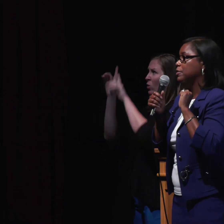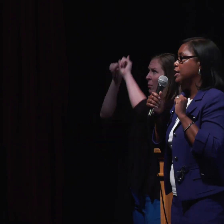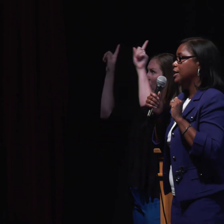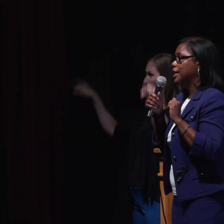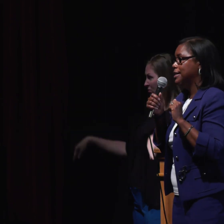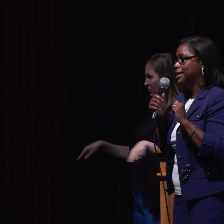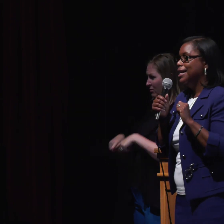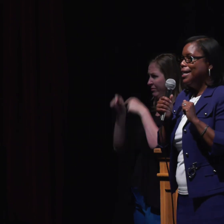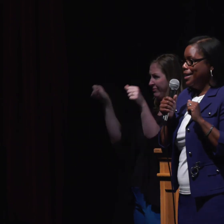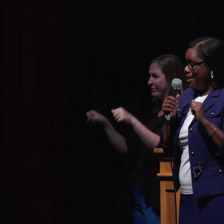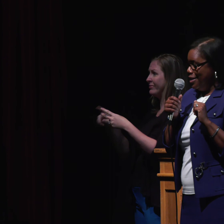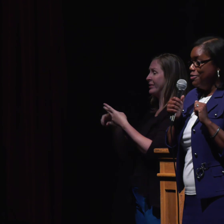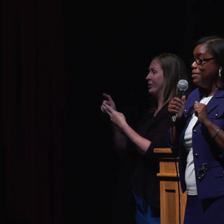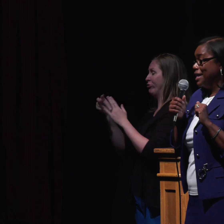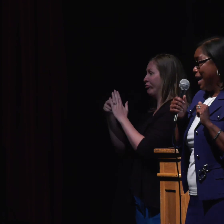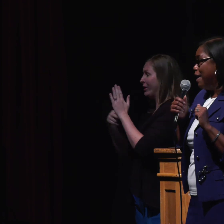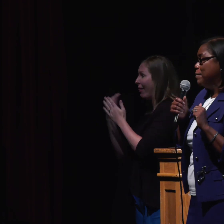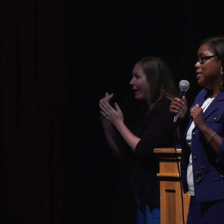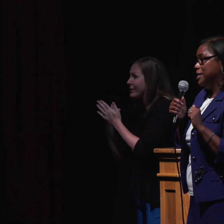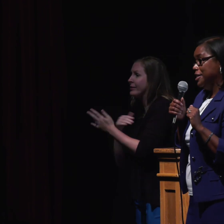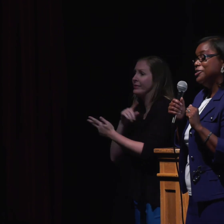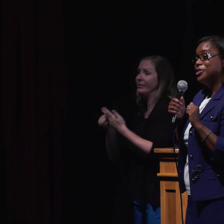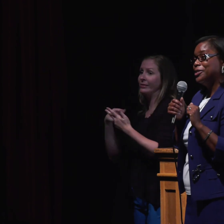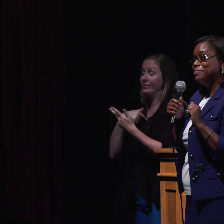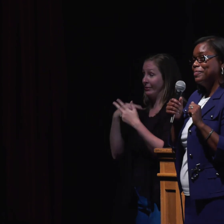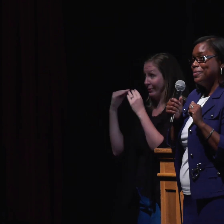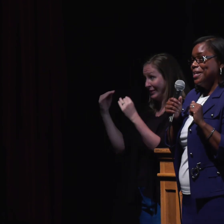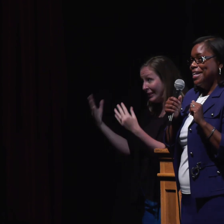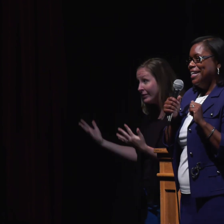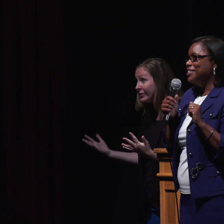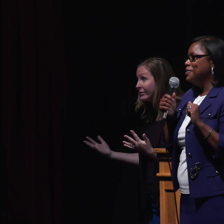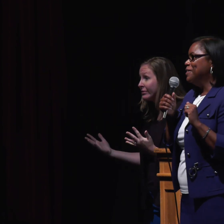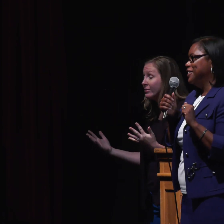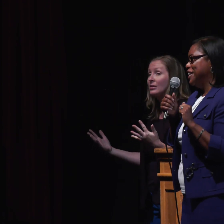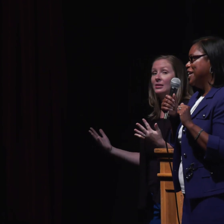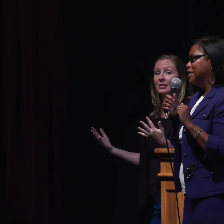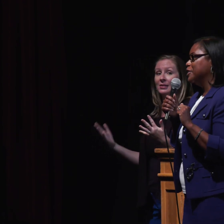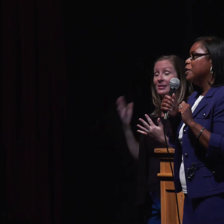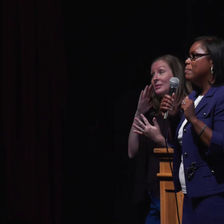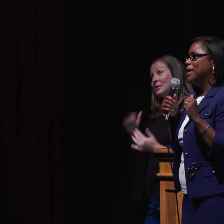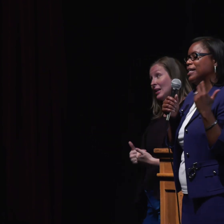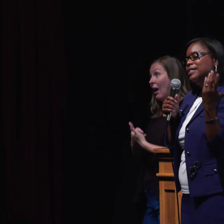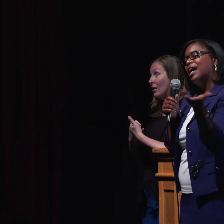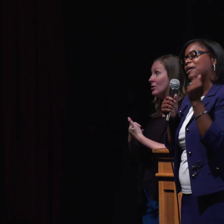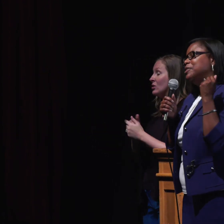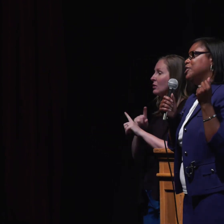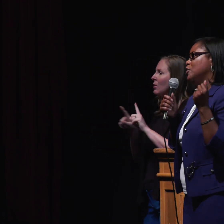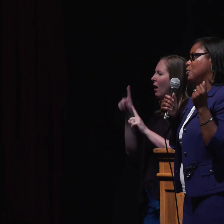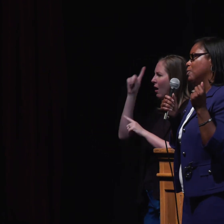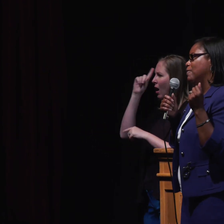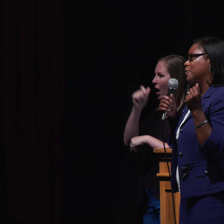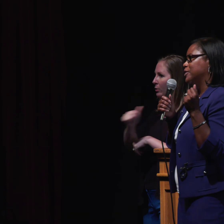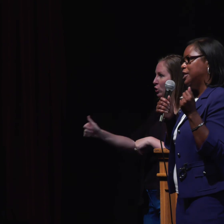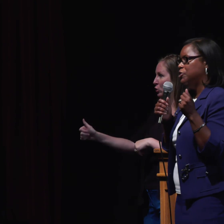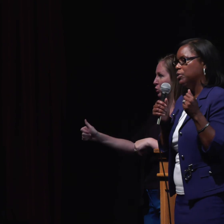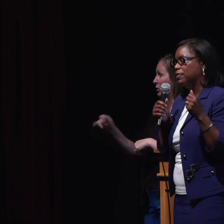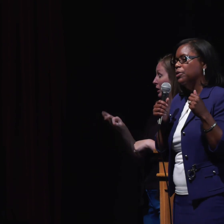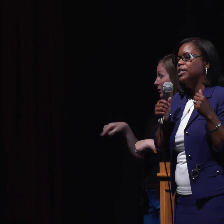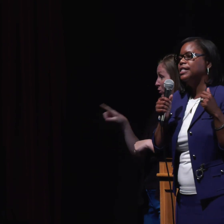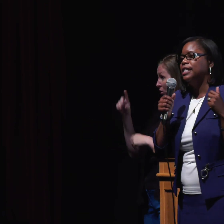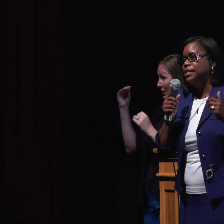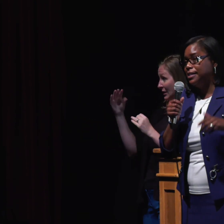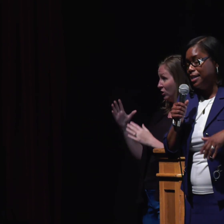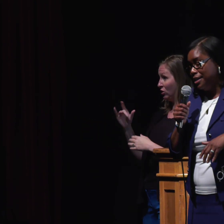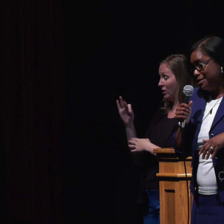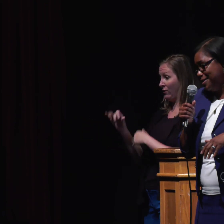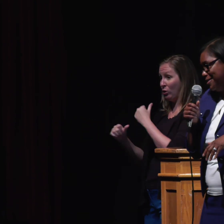be doing a reading lesson. You could have me teach. It's going to be a challenge, but it's up to you. If you're a teacher, if